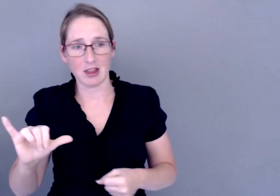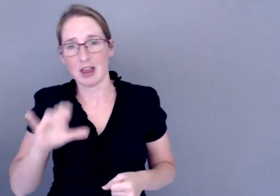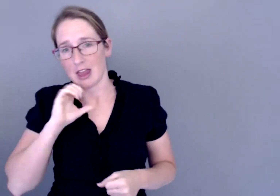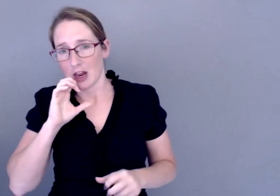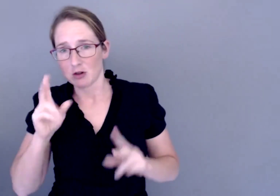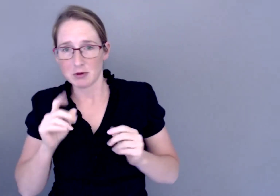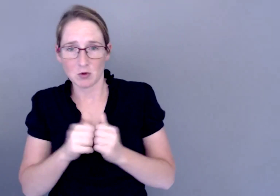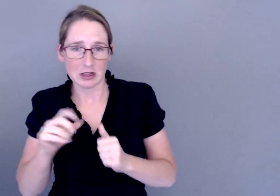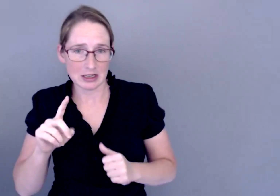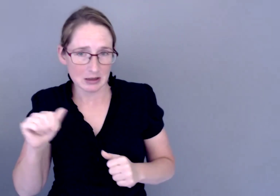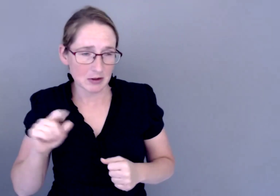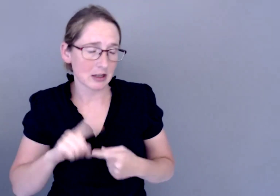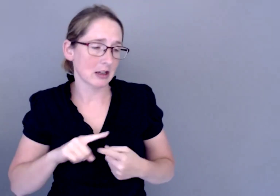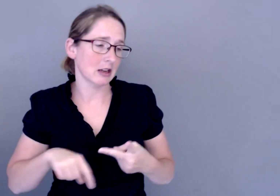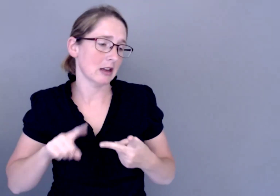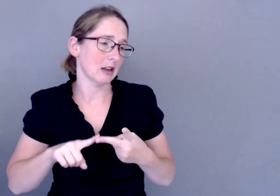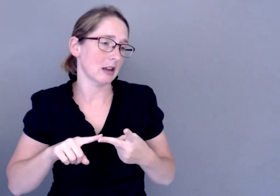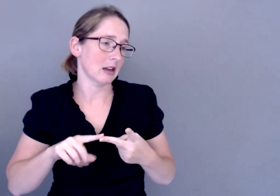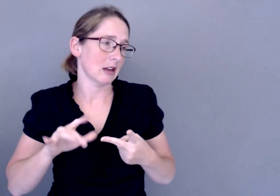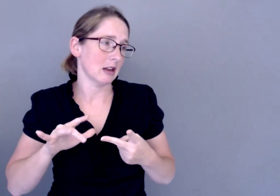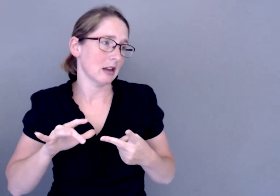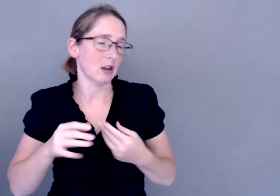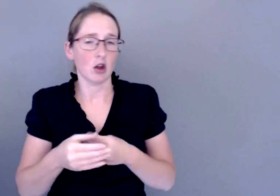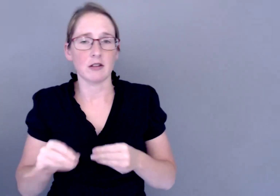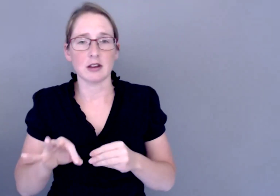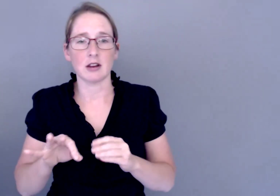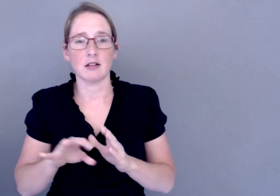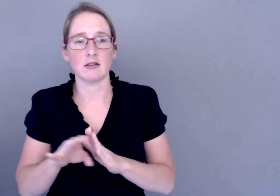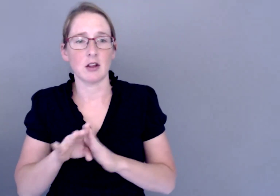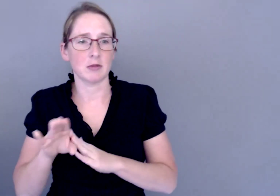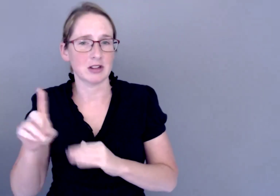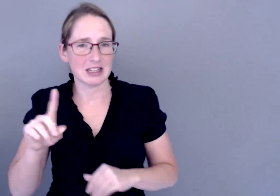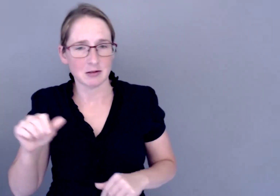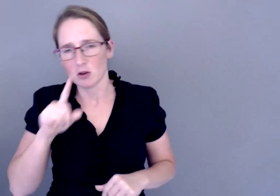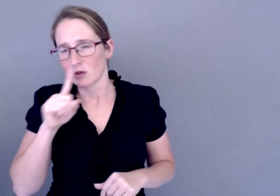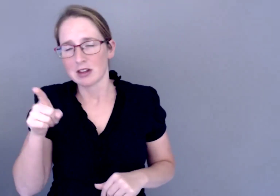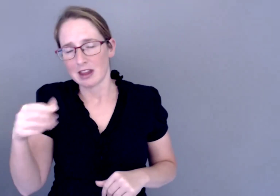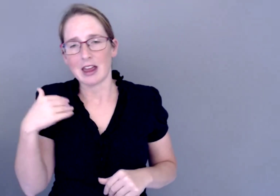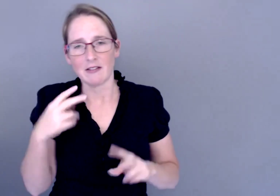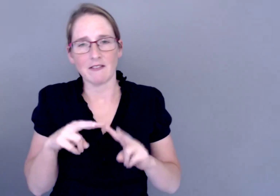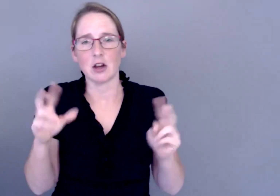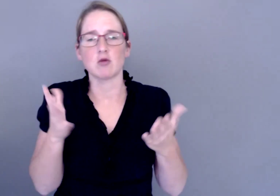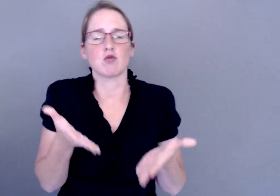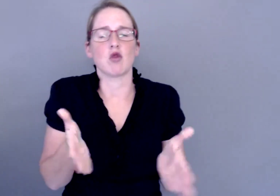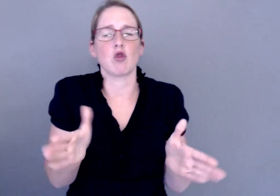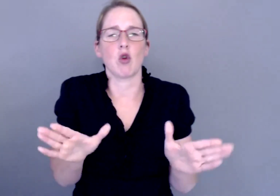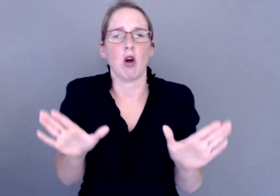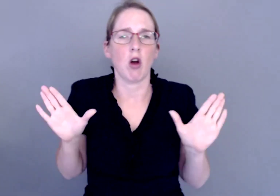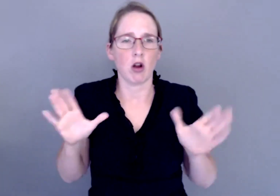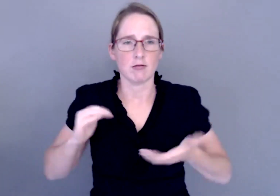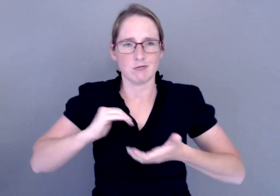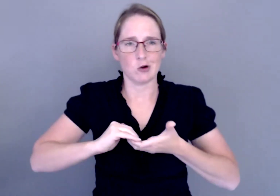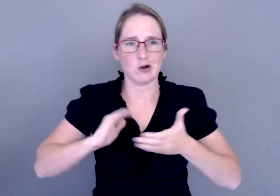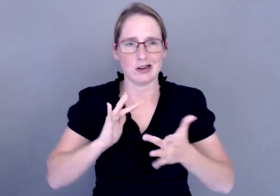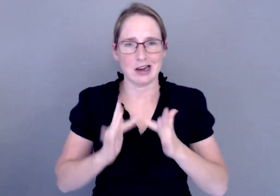with disabilities and Office of Developmental Disabilities. They have a very broad partner